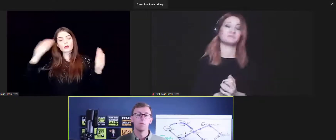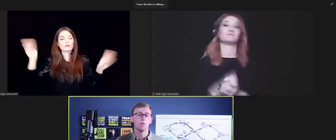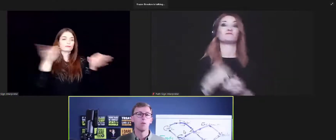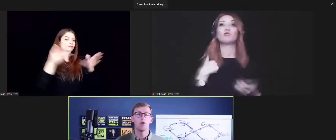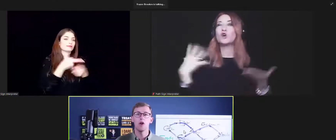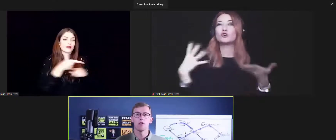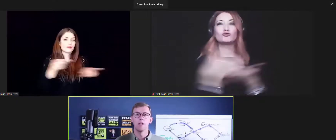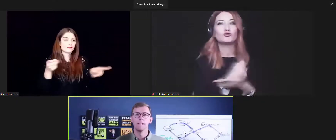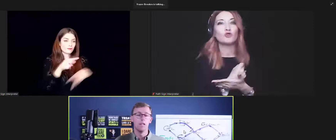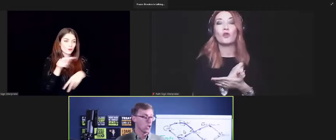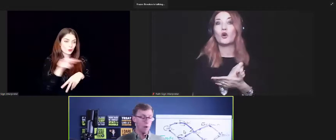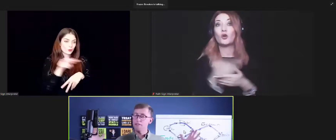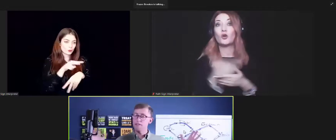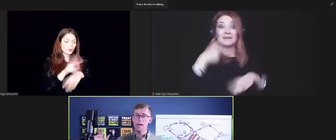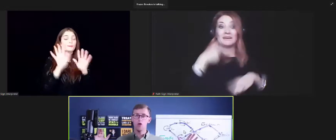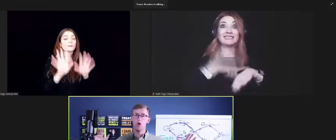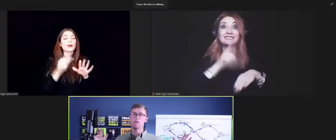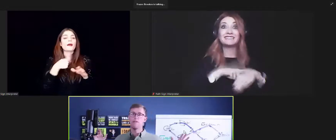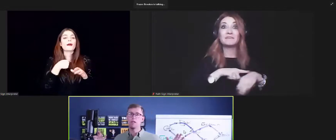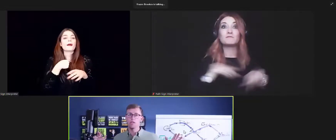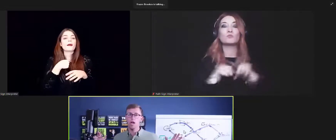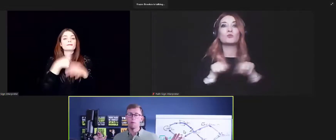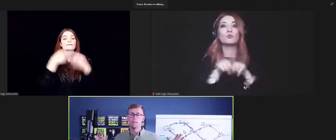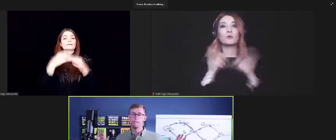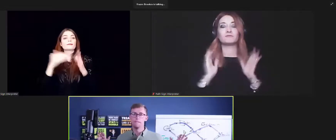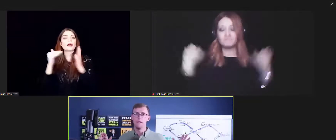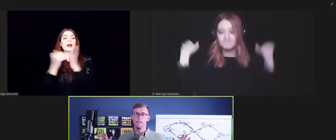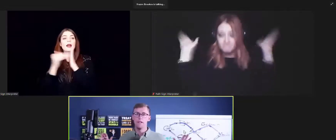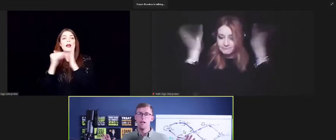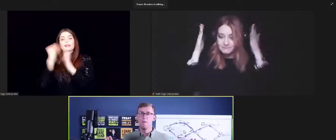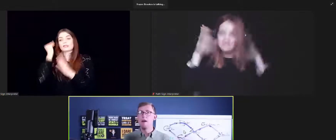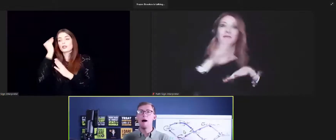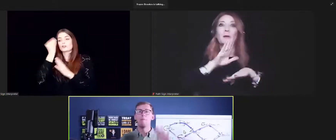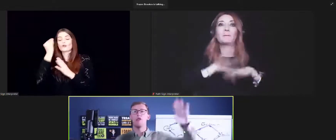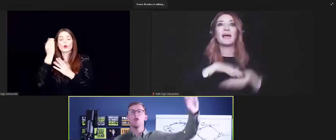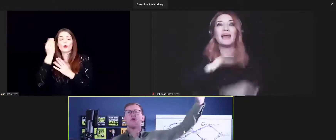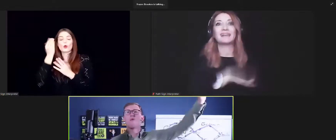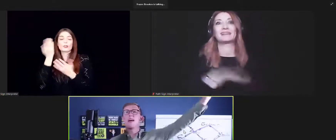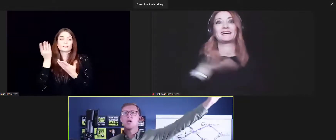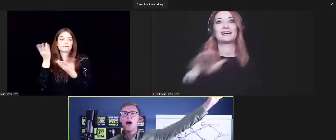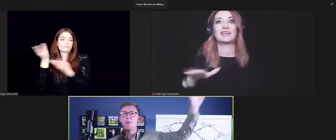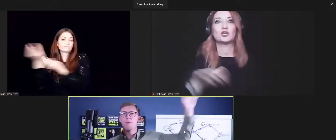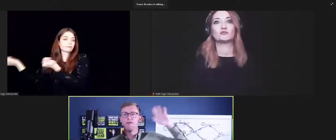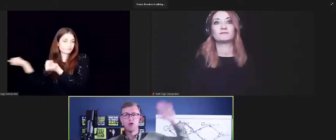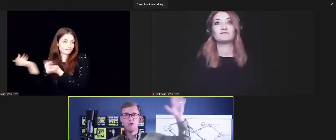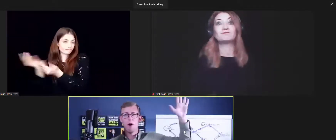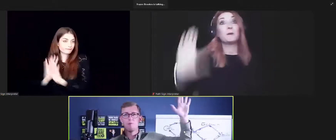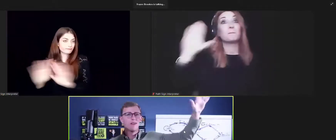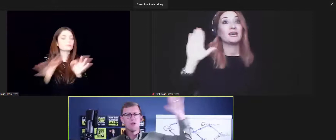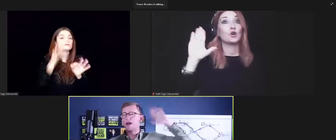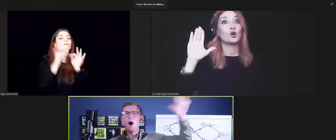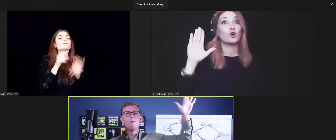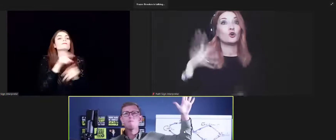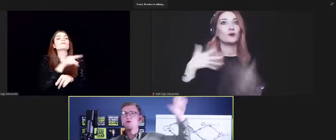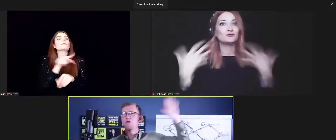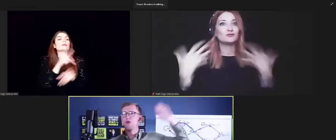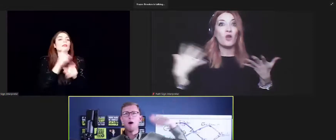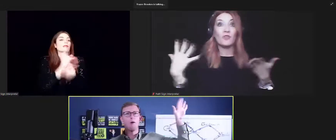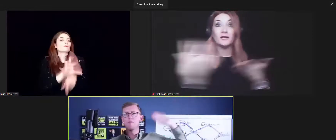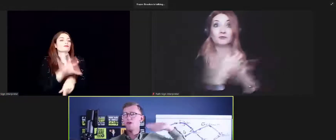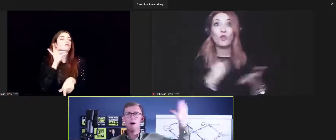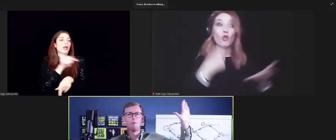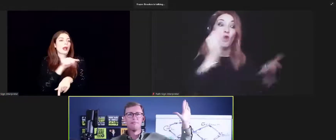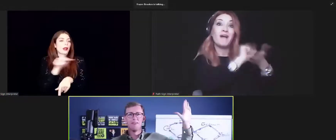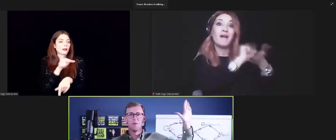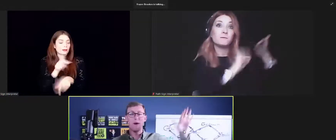was the choice. So we have to make our choice as a family. Let's go. Me and my brother straight away went for the dream home. Dream home, dream home, dream